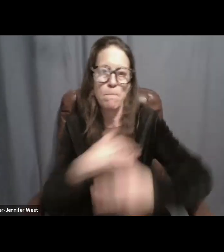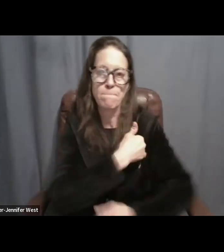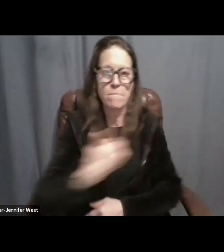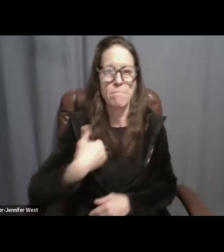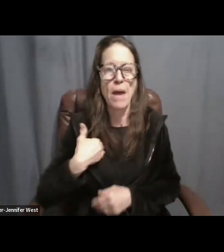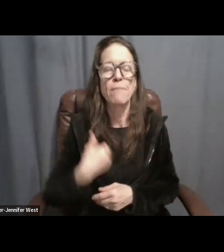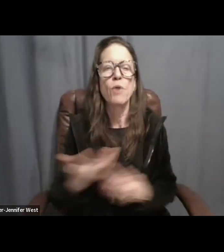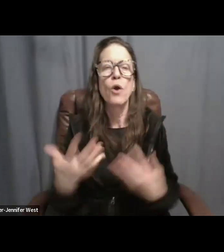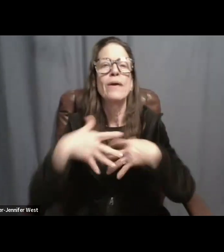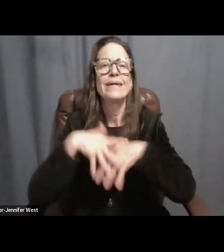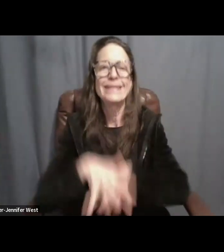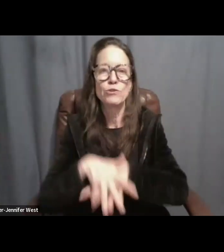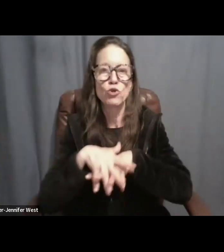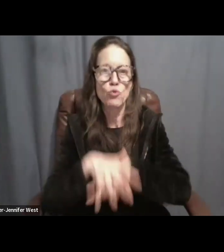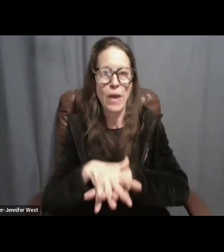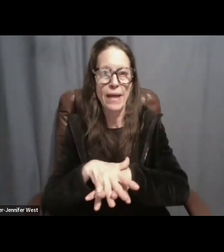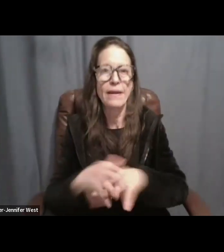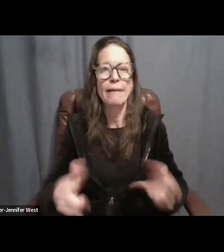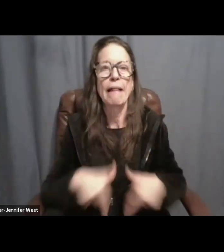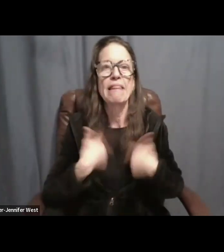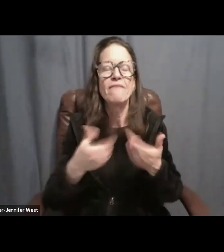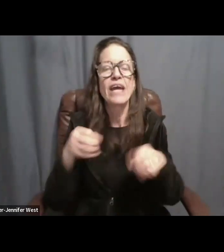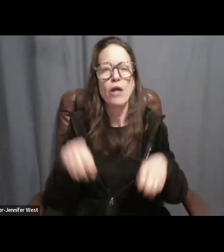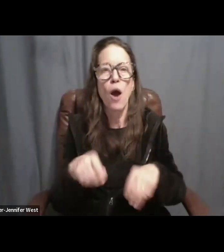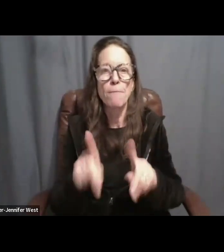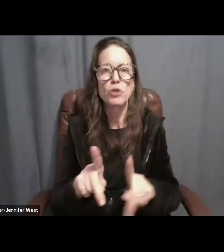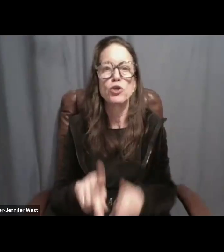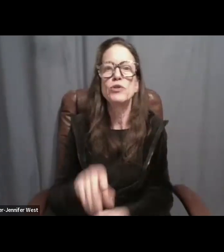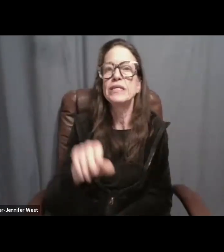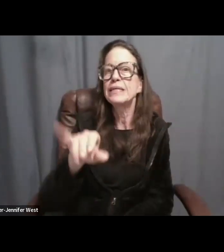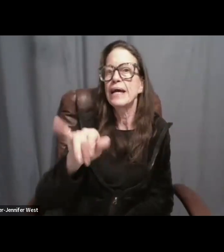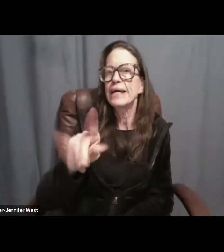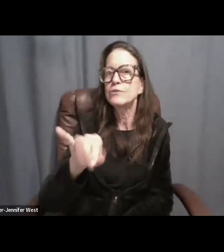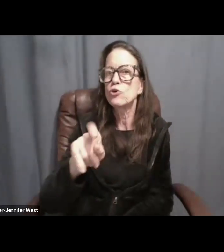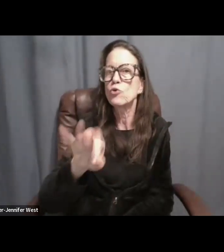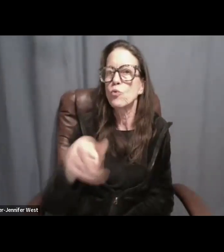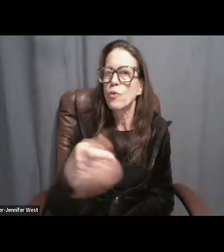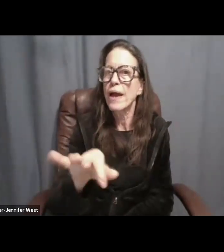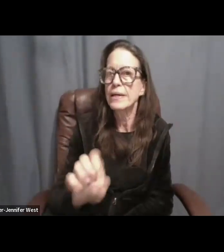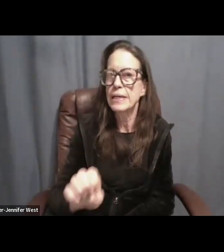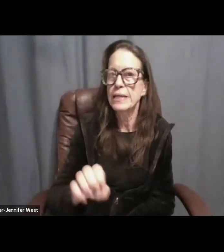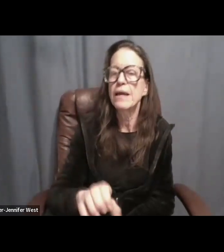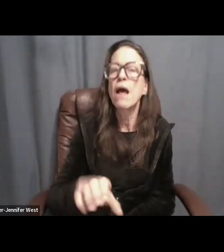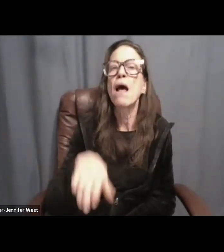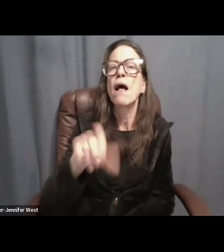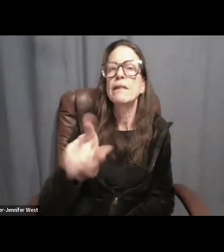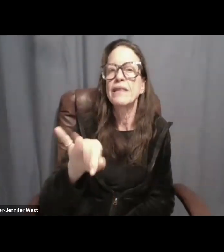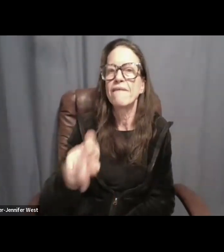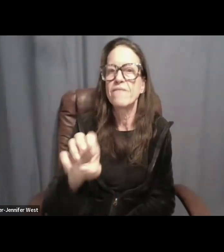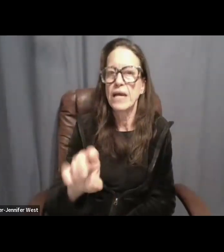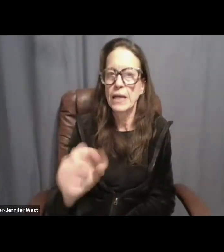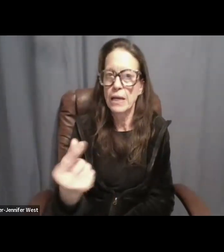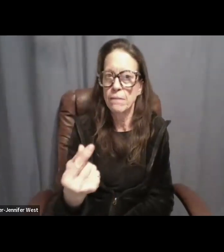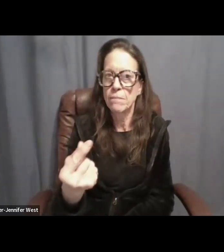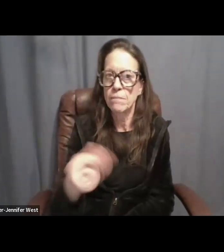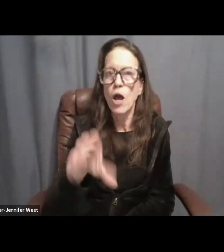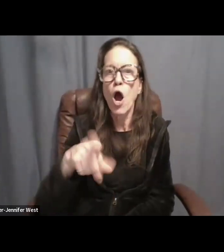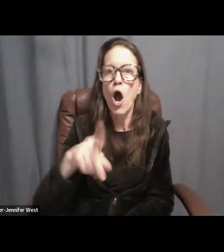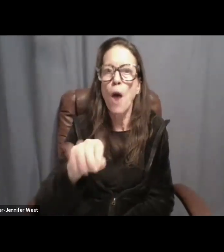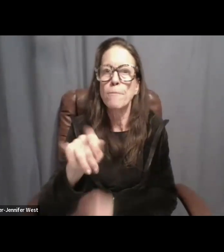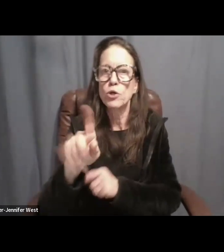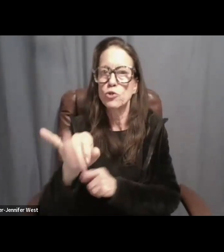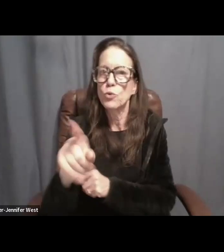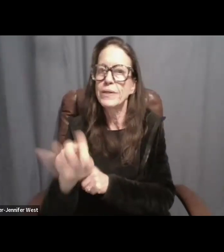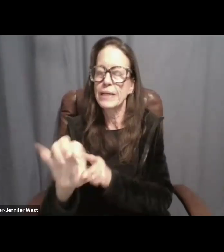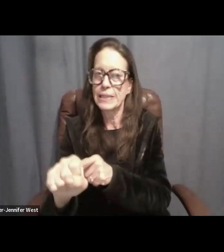Living Opportunities. And that was to help people like my daughter who were moving out of the family home into